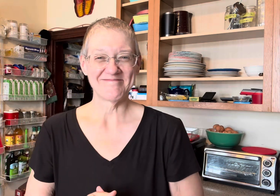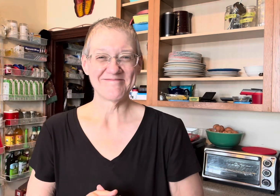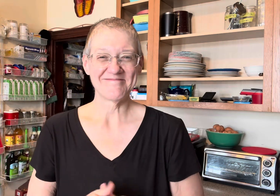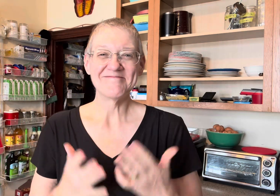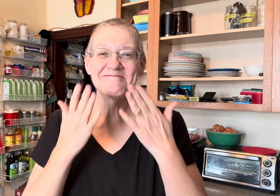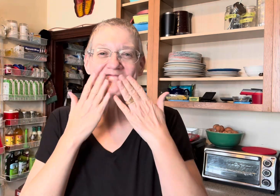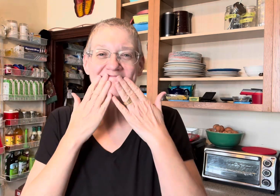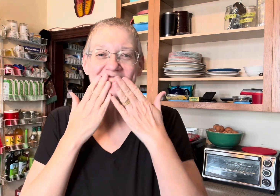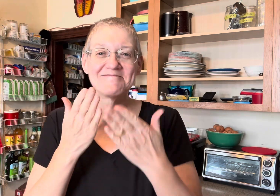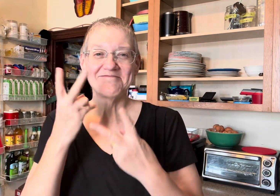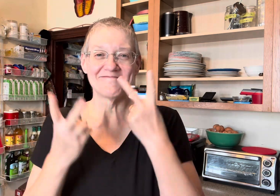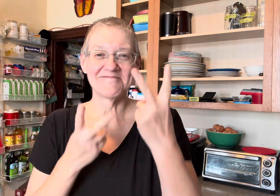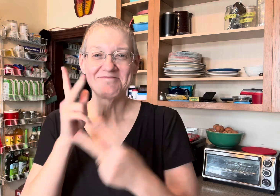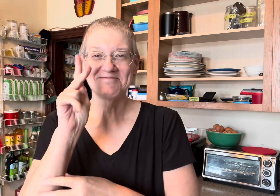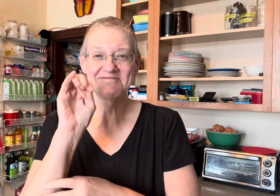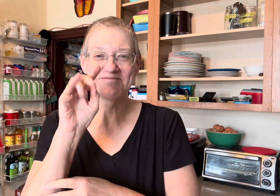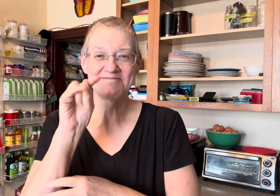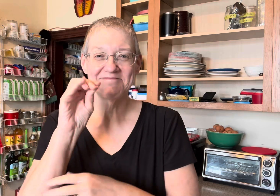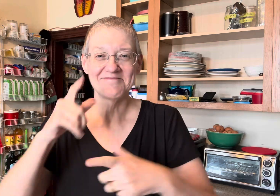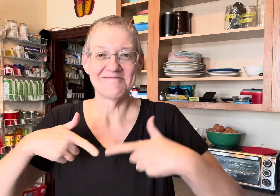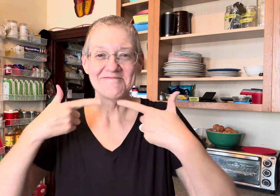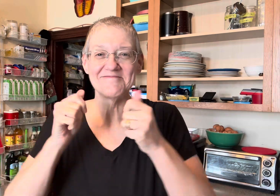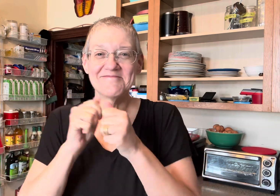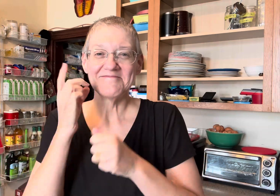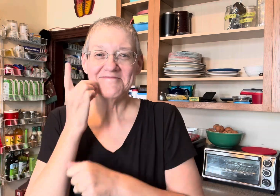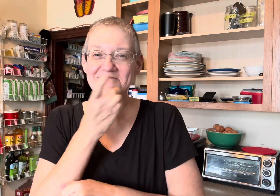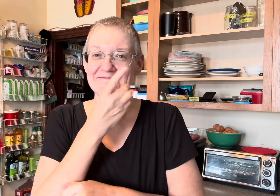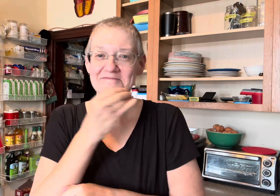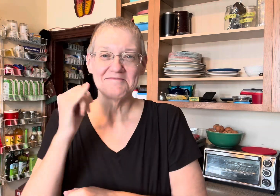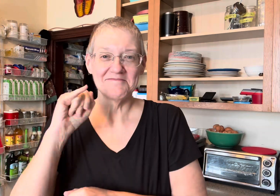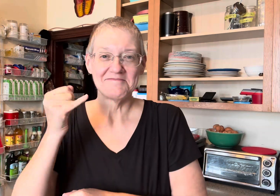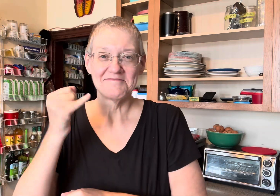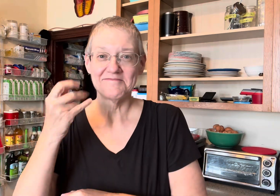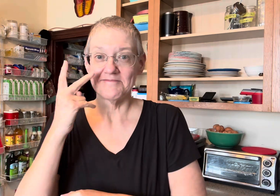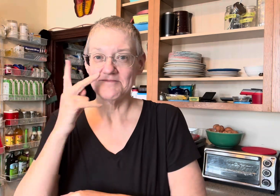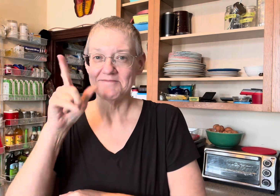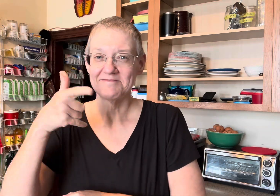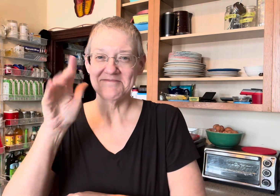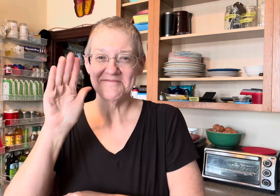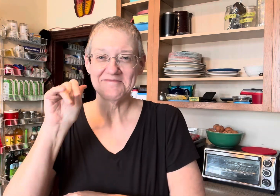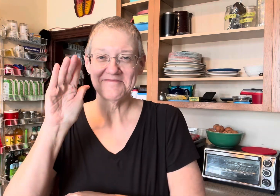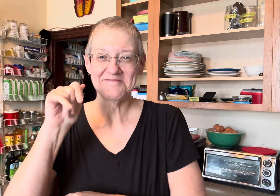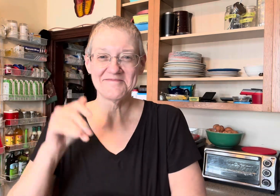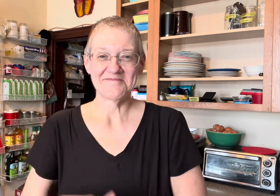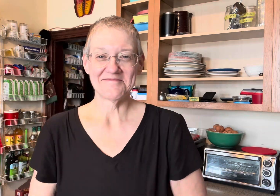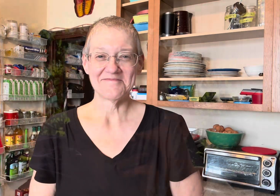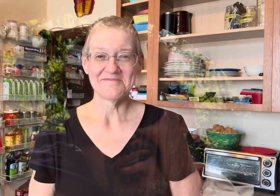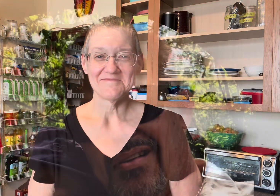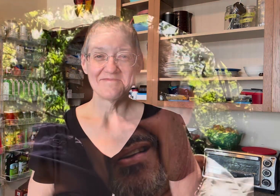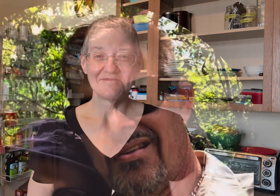us. Thank you for visiting Keto Living with Dale and Judith. See you later. Bye-bye.